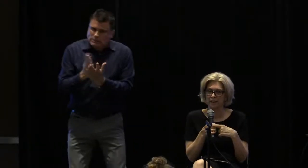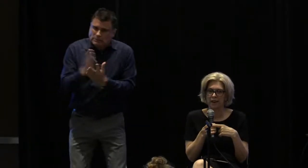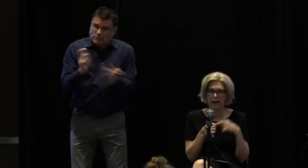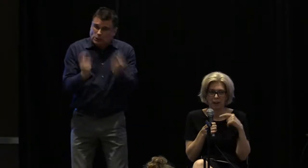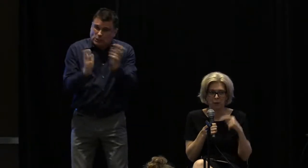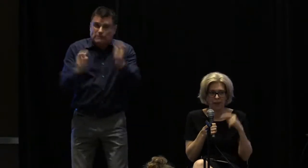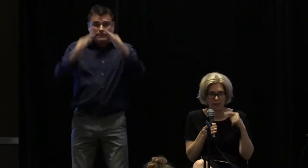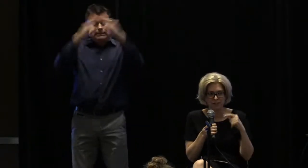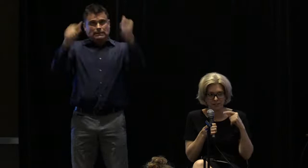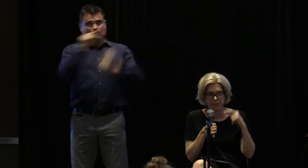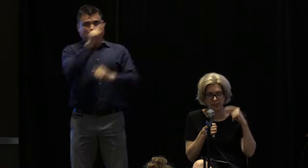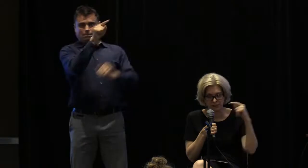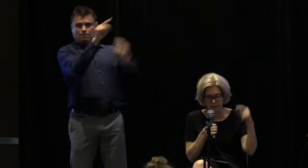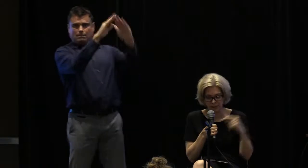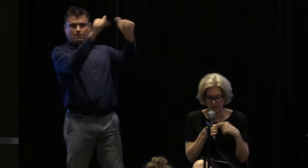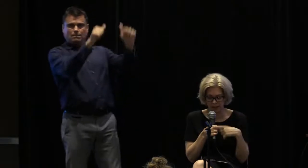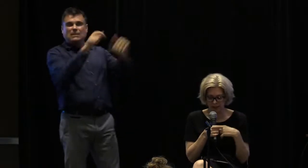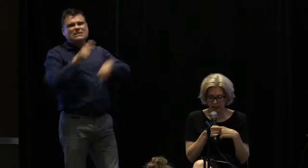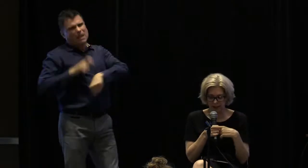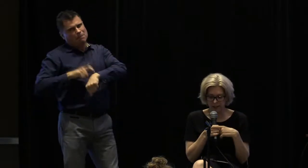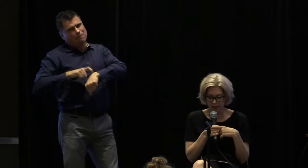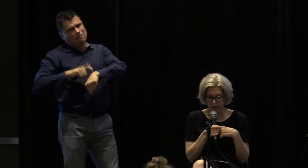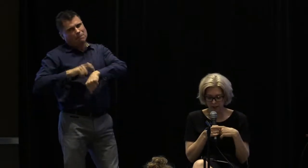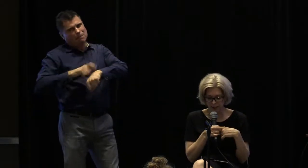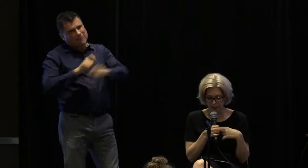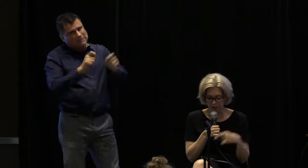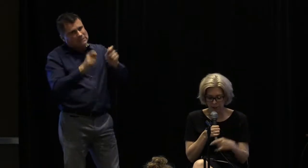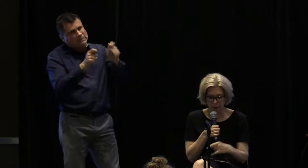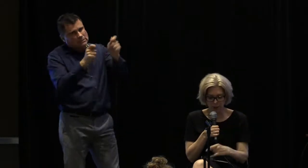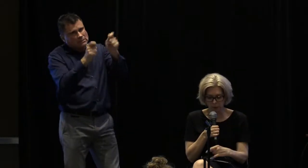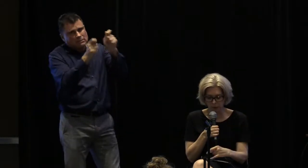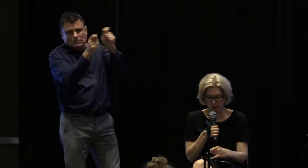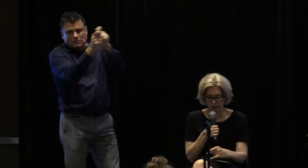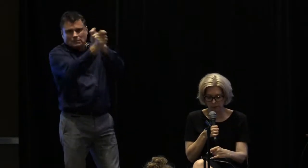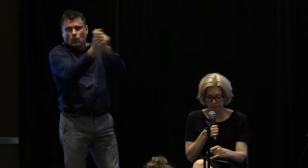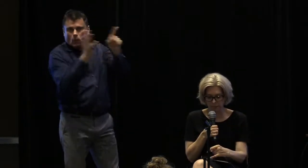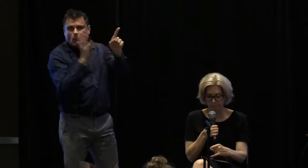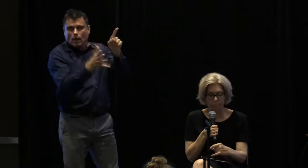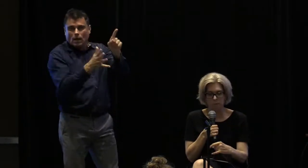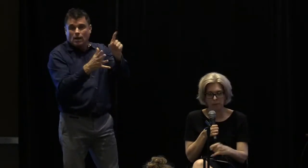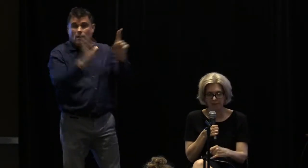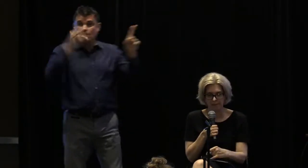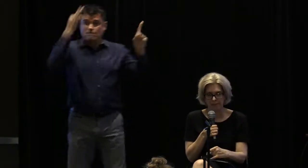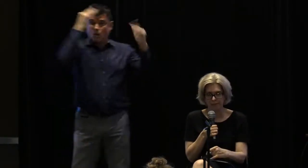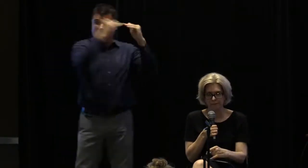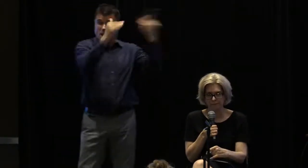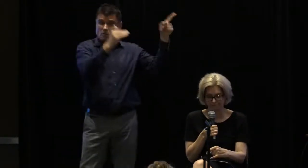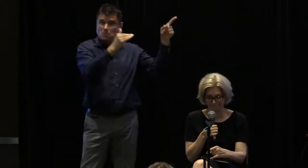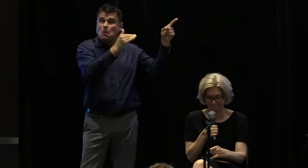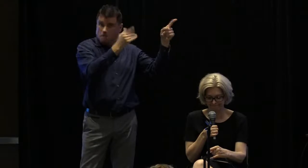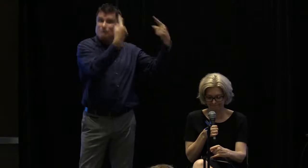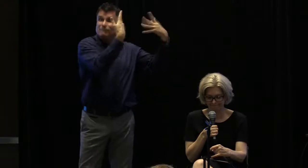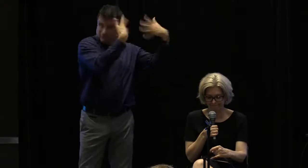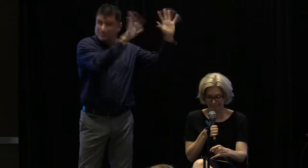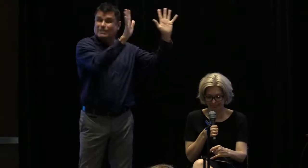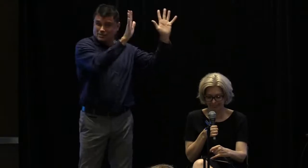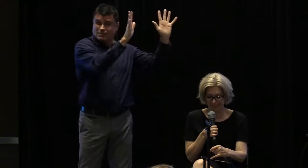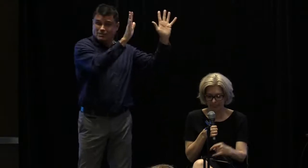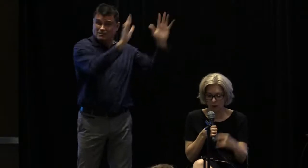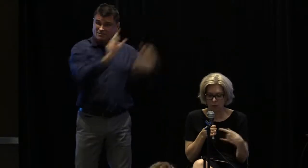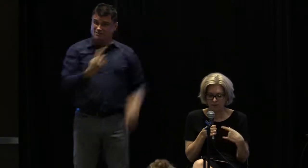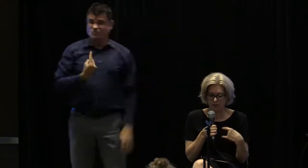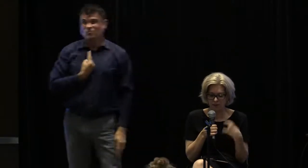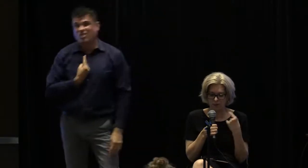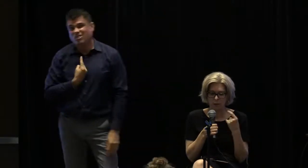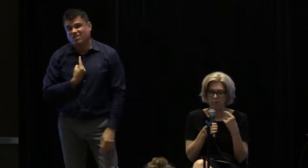that, and I will have success doing that at the federal level, but it won't be by myself.